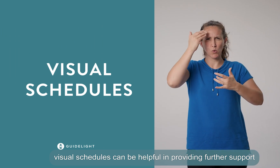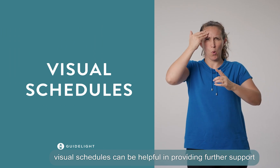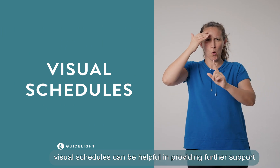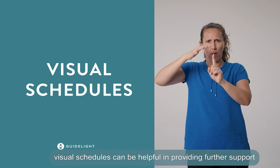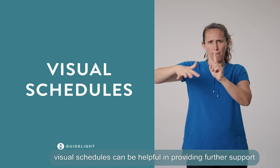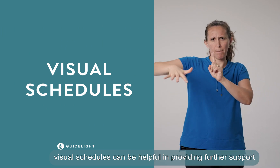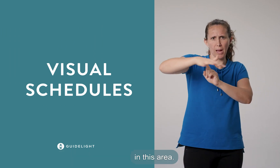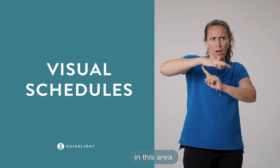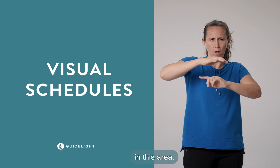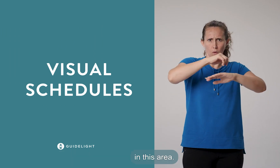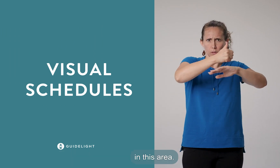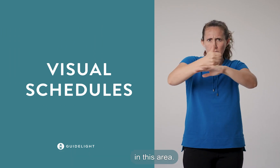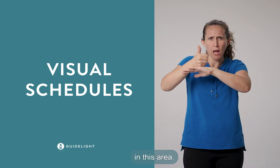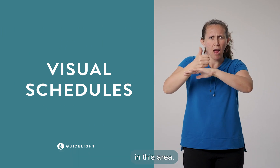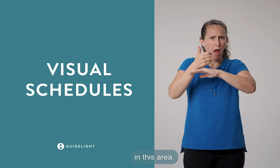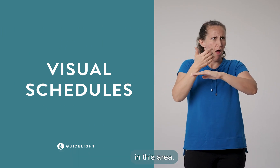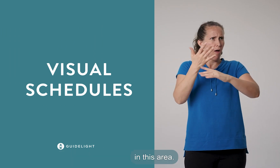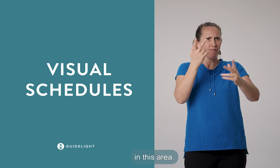further support in this area.